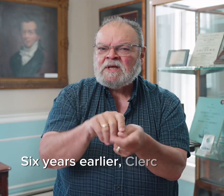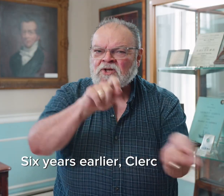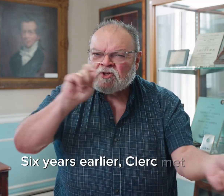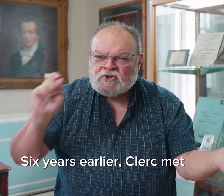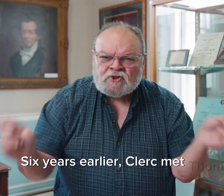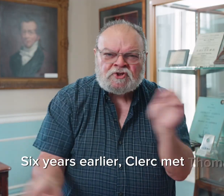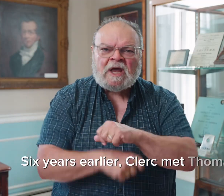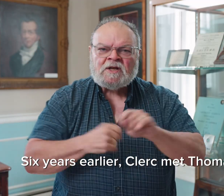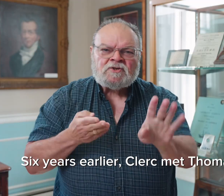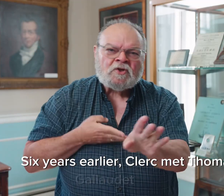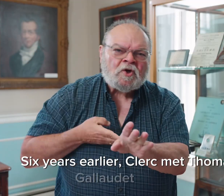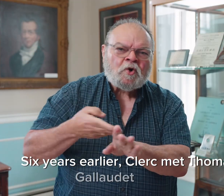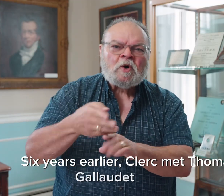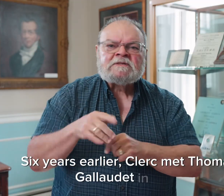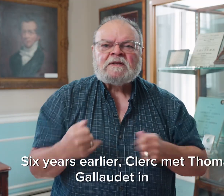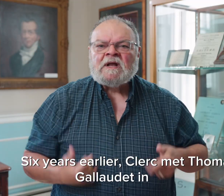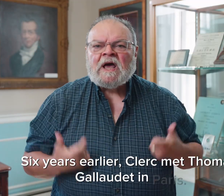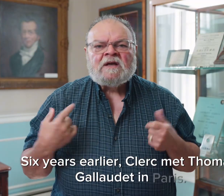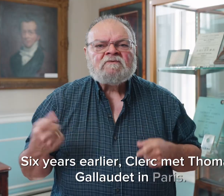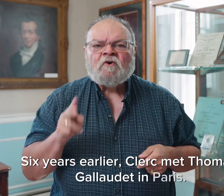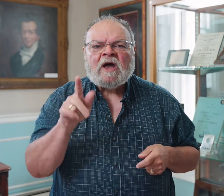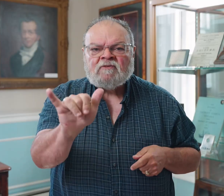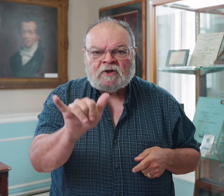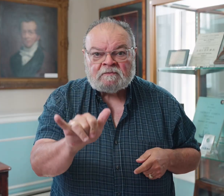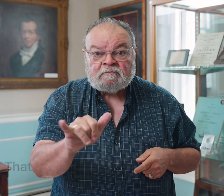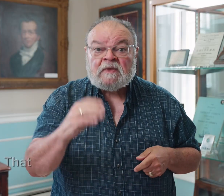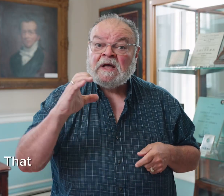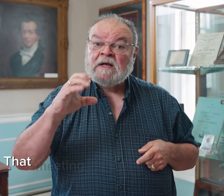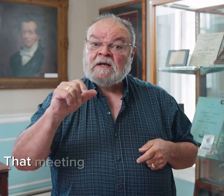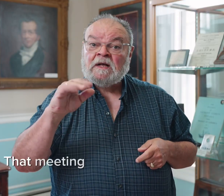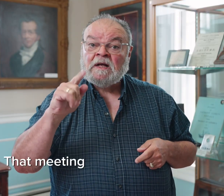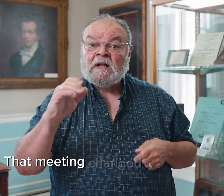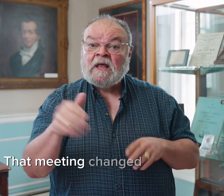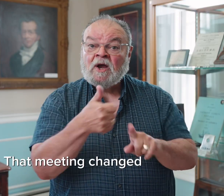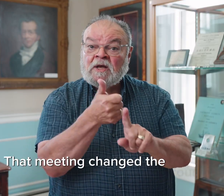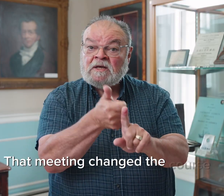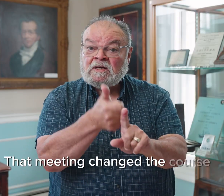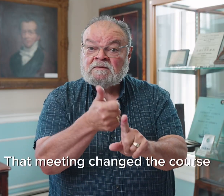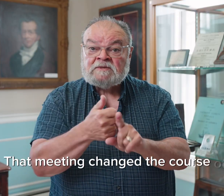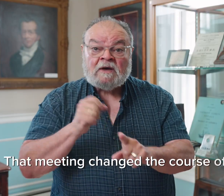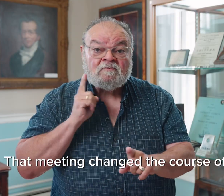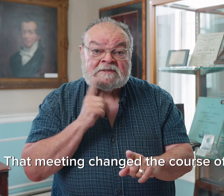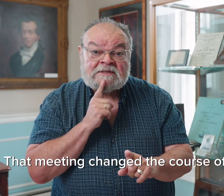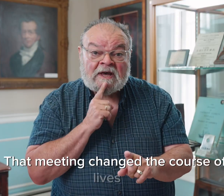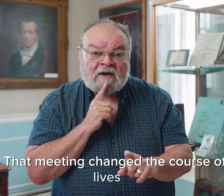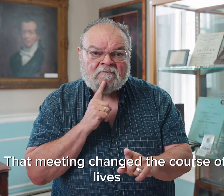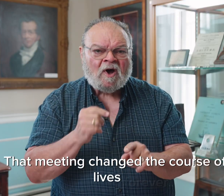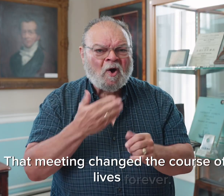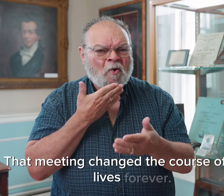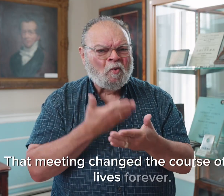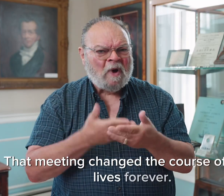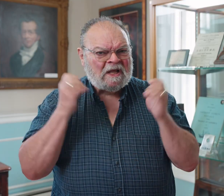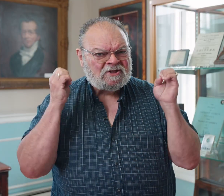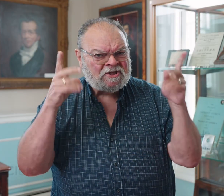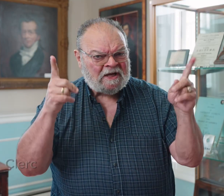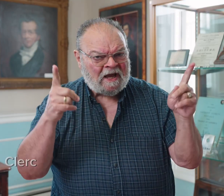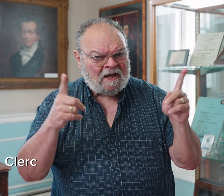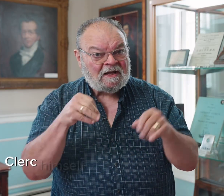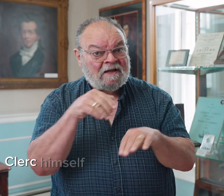met Thomas Gallaudet in Paris. That meeting changed the course of their lives forever. Clerc himself